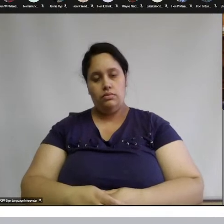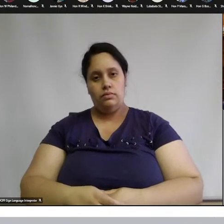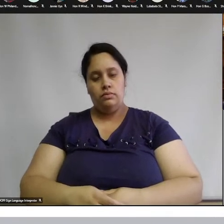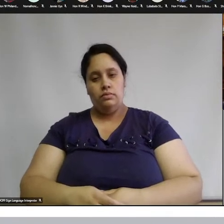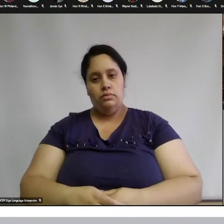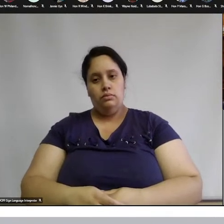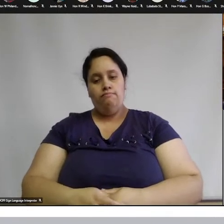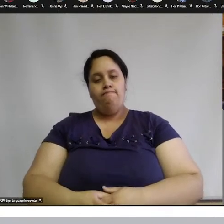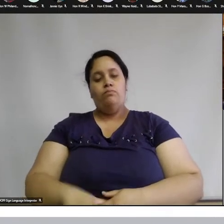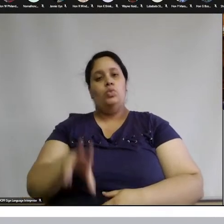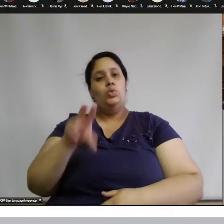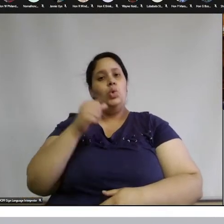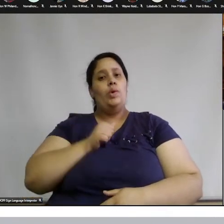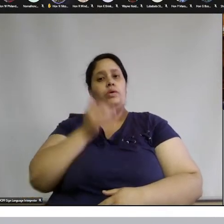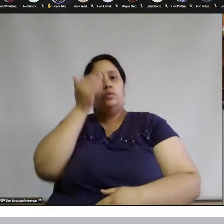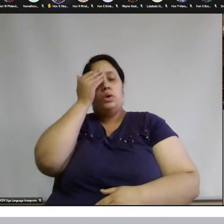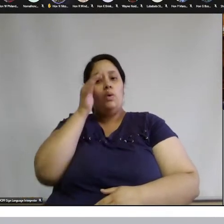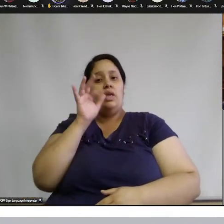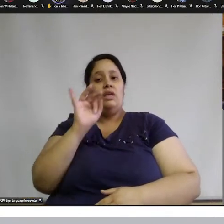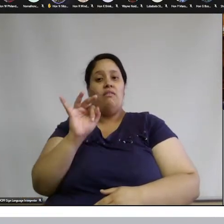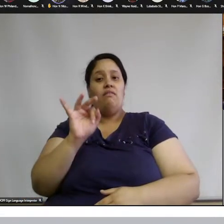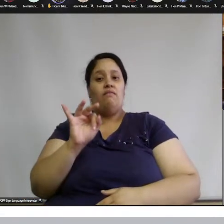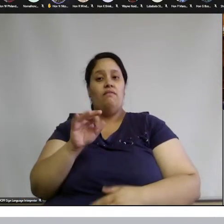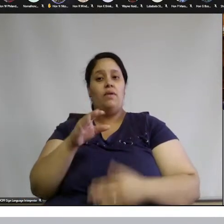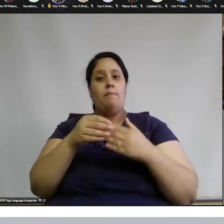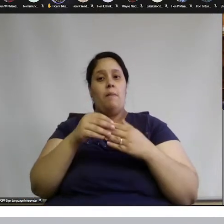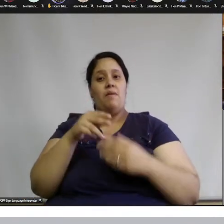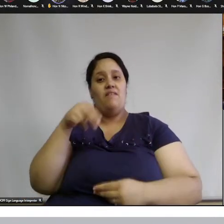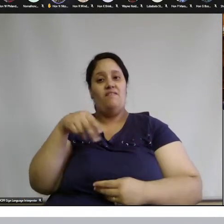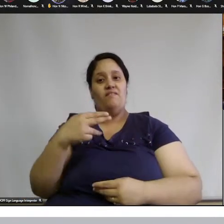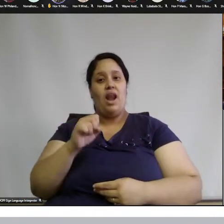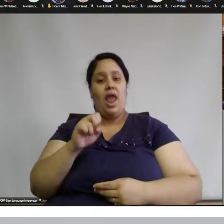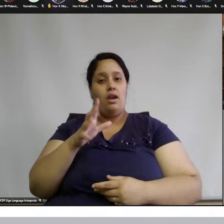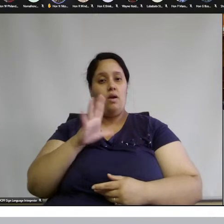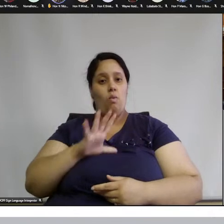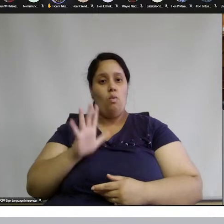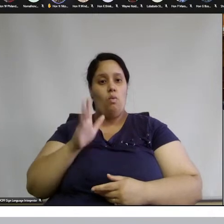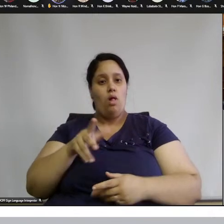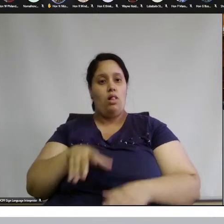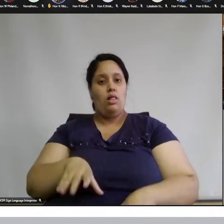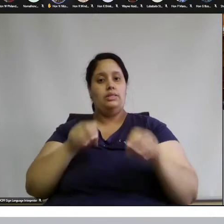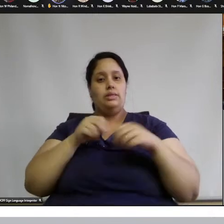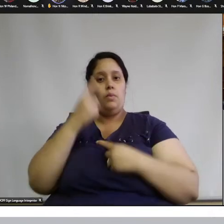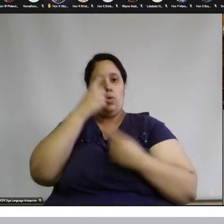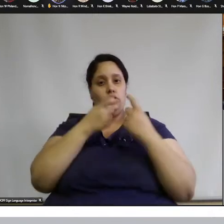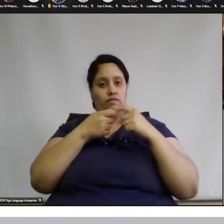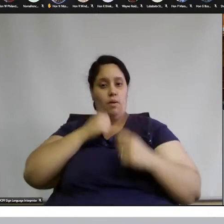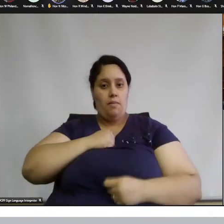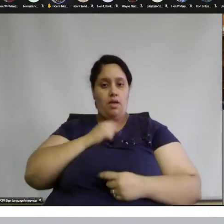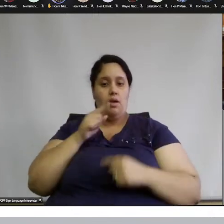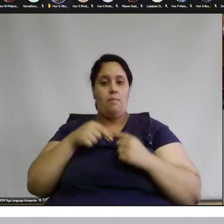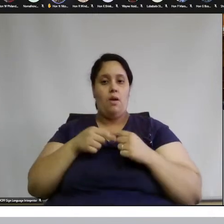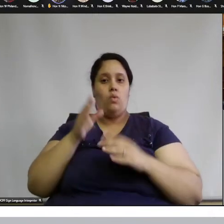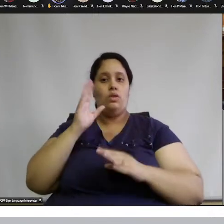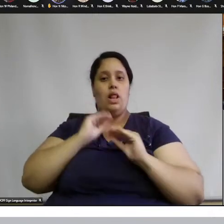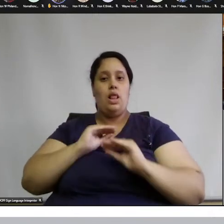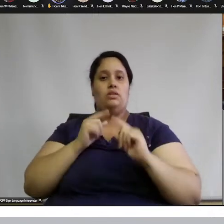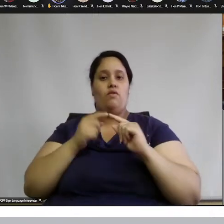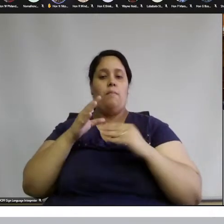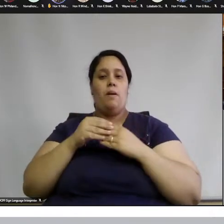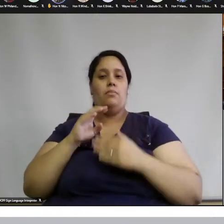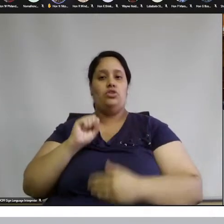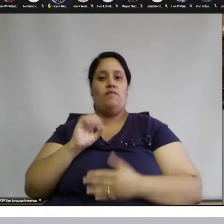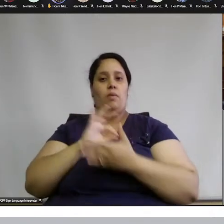No, I wanted to check if Member Philander will take a question on lessons from Member Schaefer about